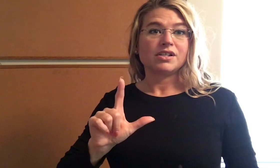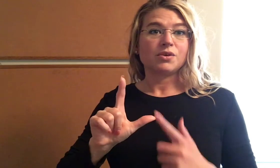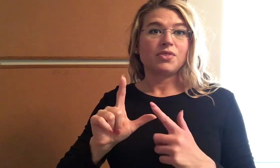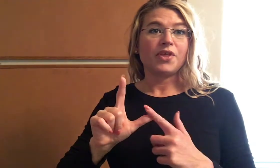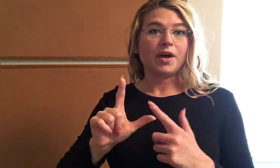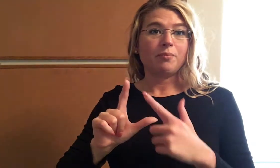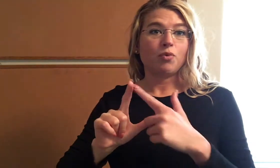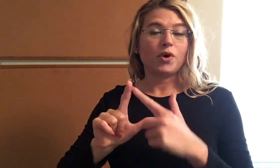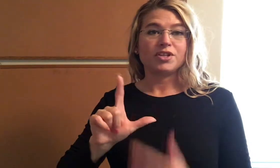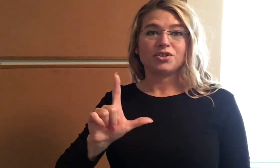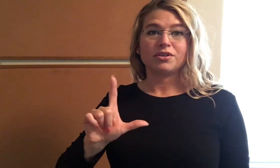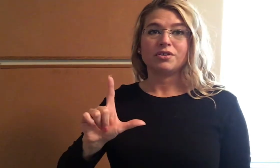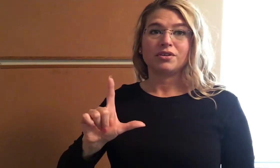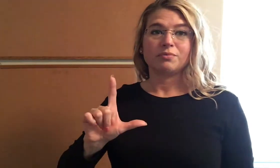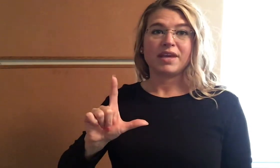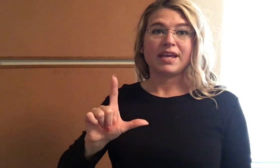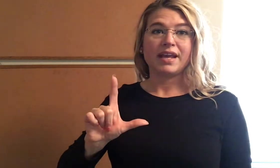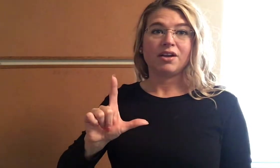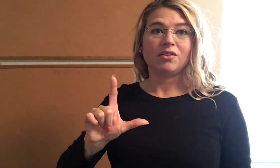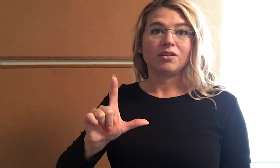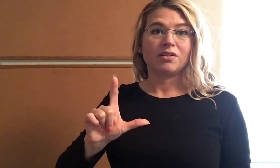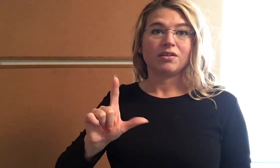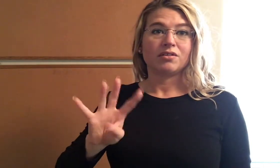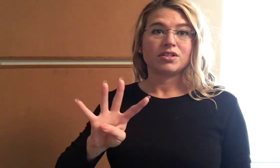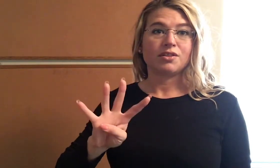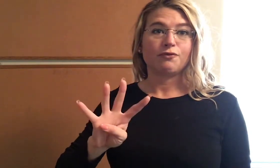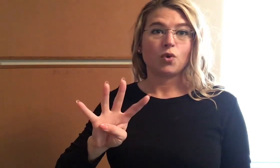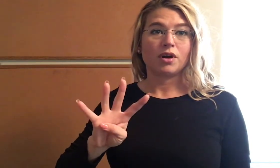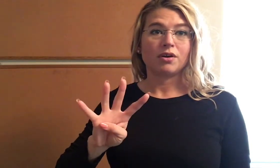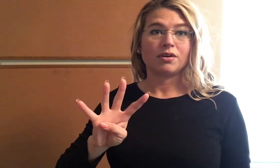So thumb, pointer, make an L to the 4.